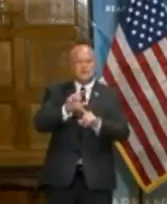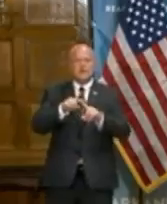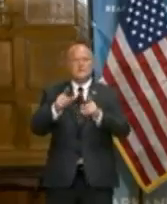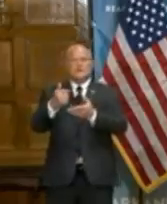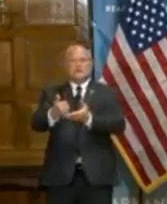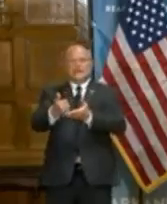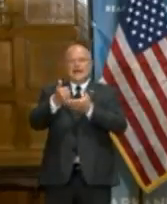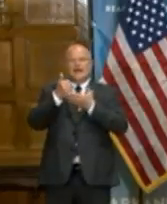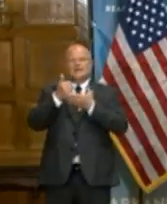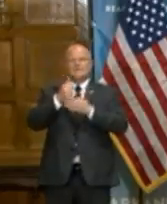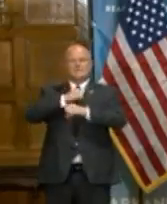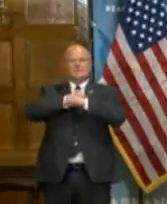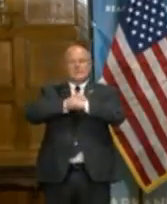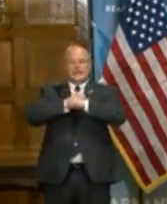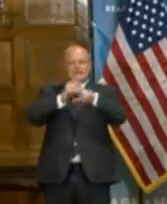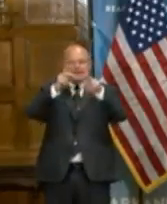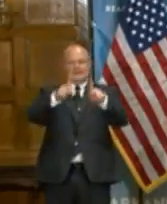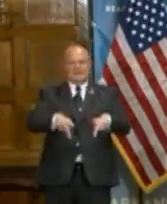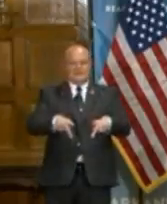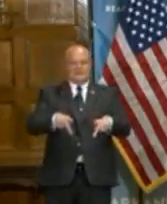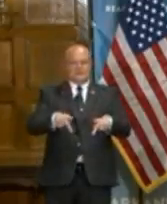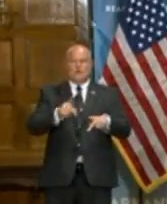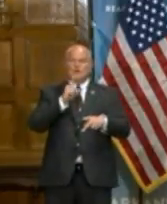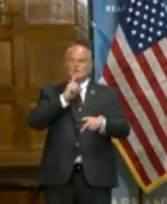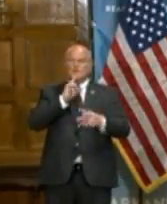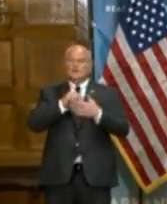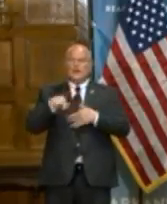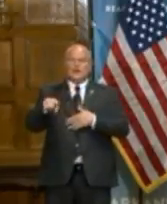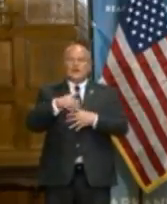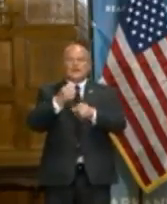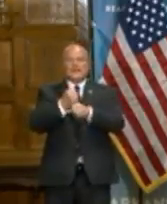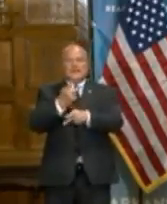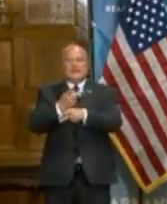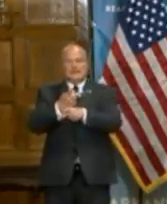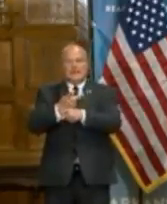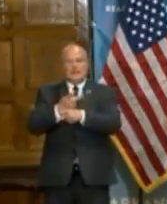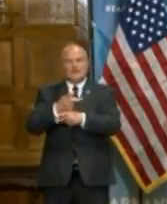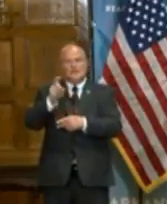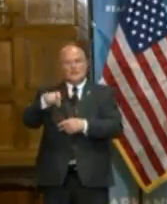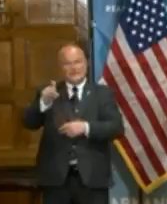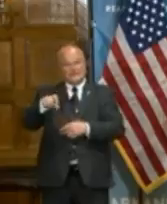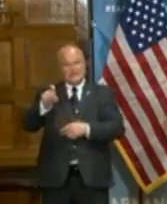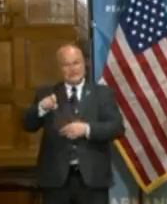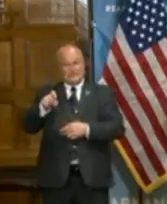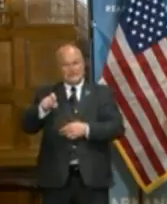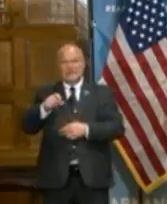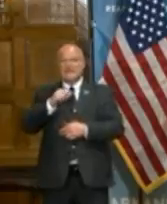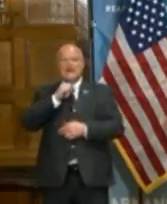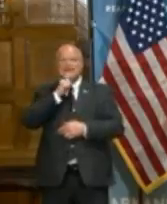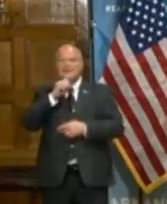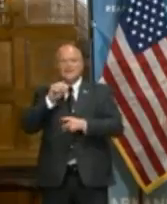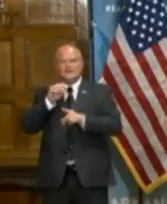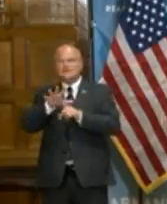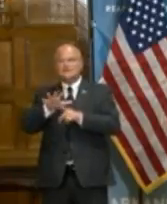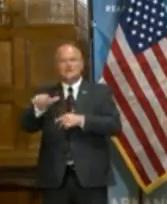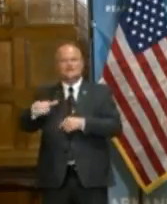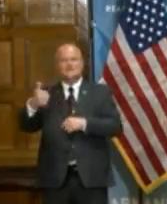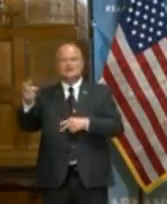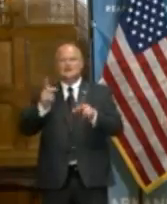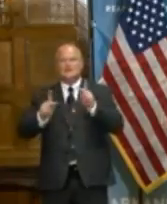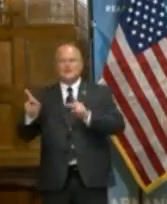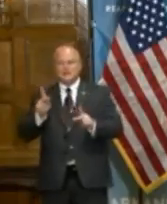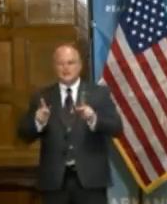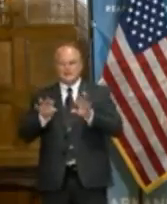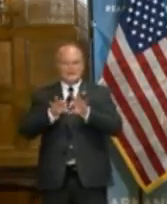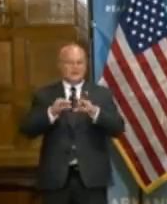also helps to protect the individual, to make sure that they get the care and treatment they need, and that they don't expose